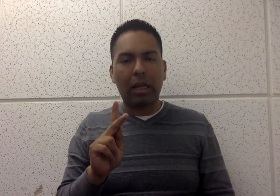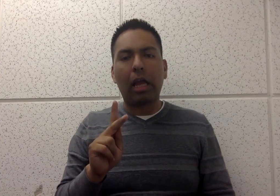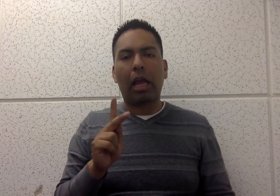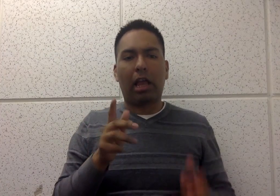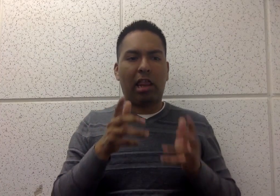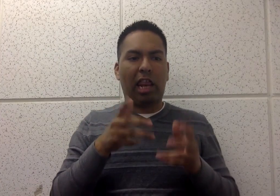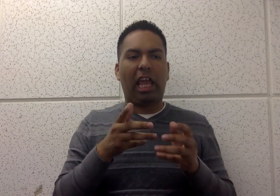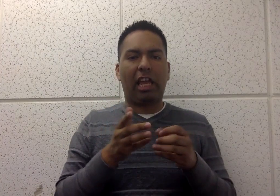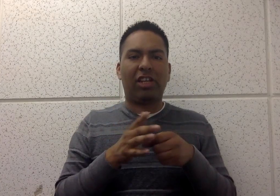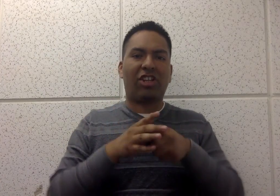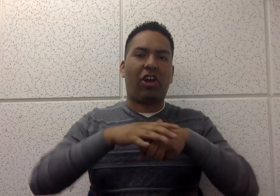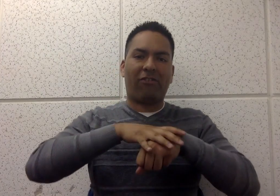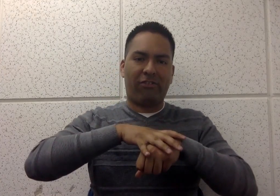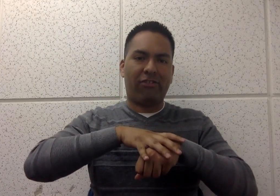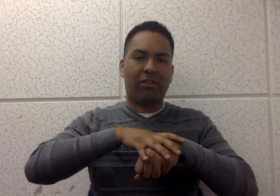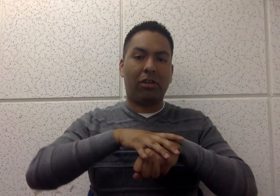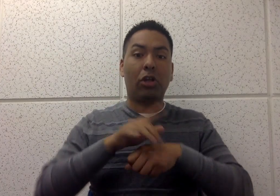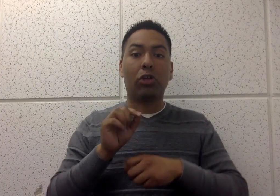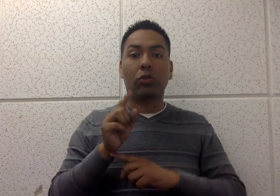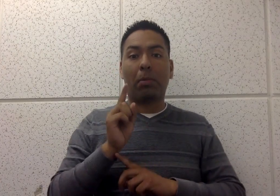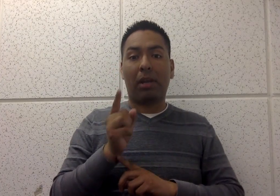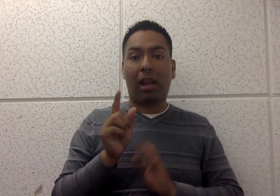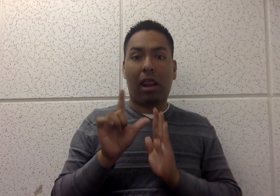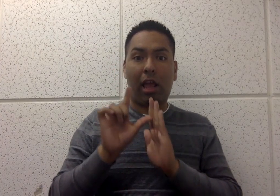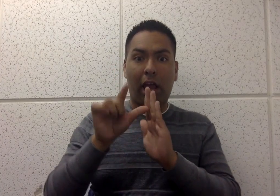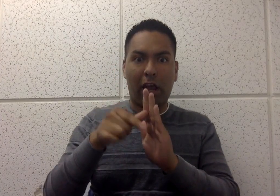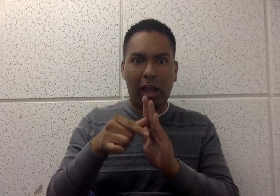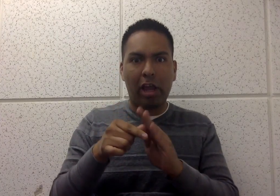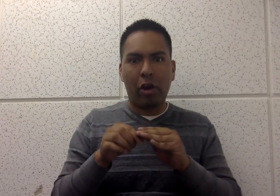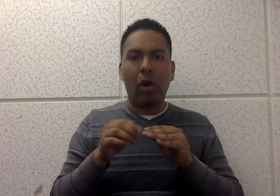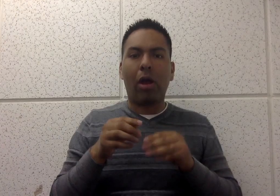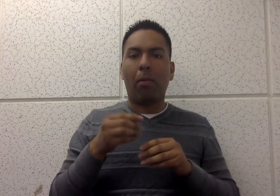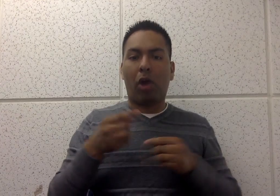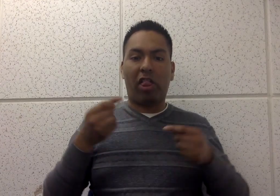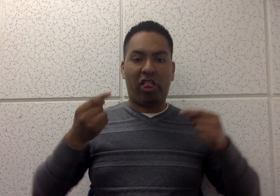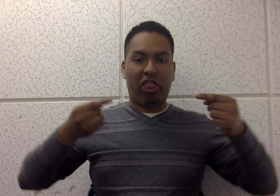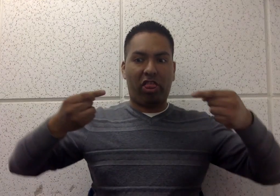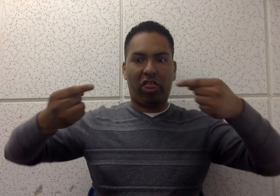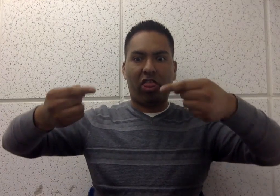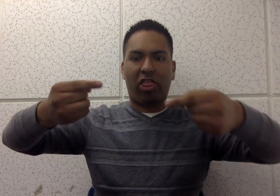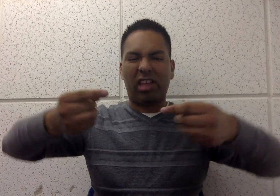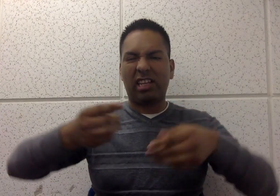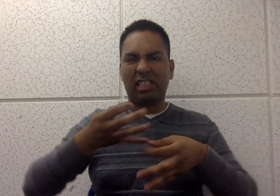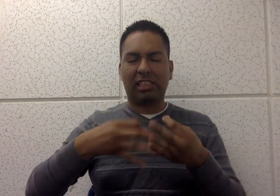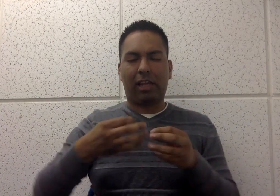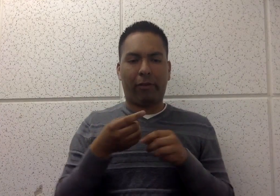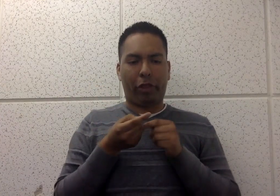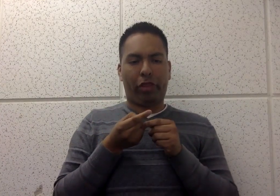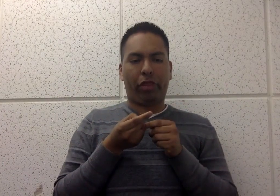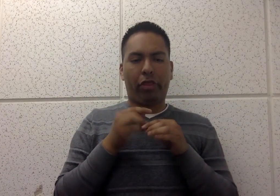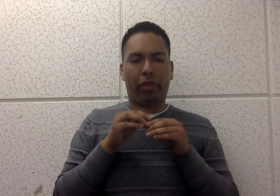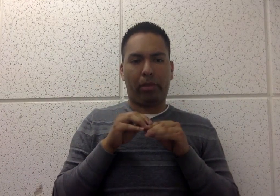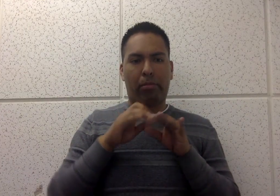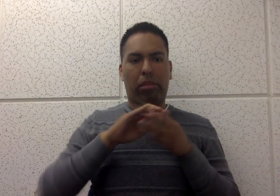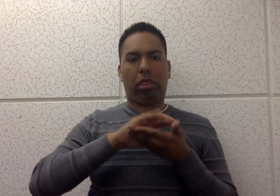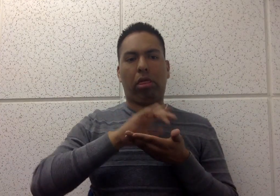looks like about 20 minutes later. Here it is about 40 minutes later, and the nest maintenance workers just take all the toothpicks to the outer edge of the nest